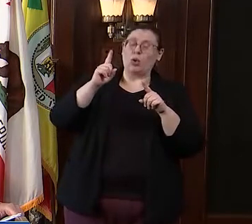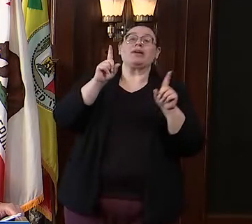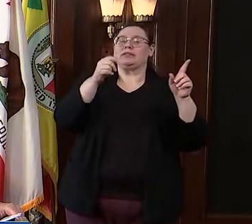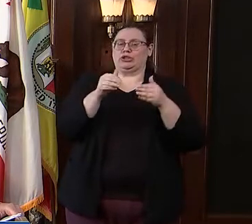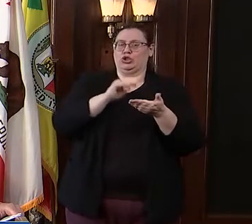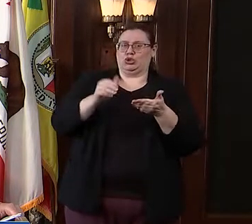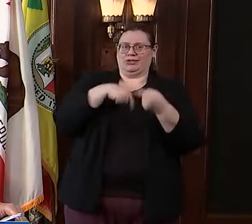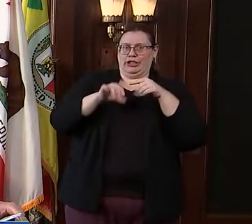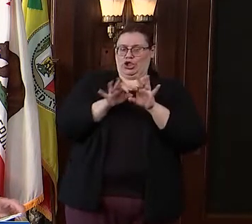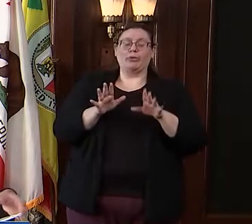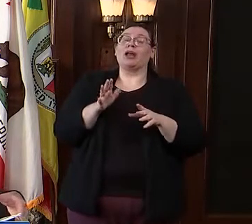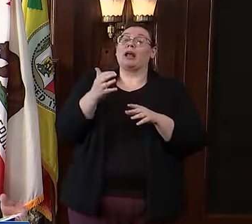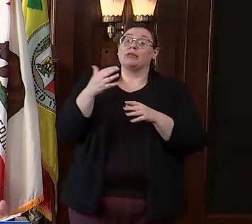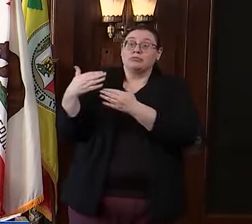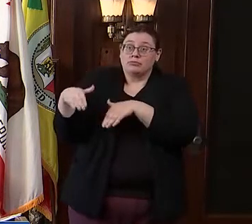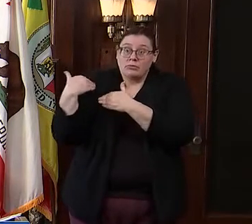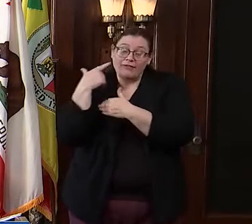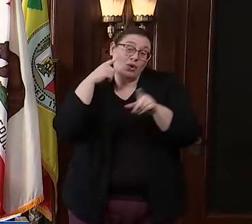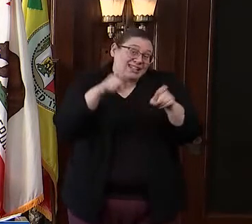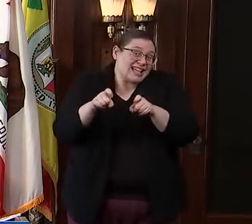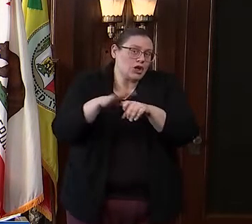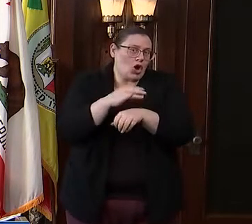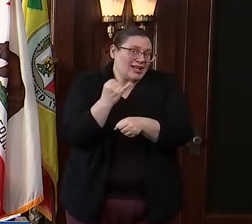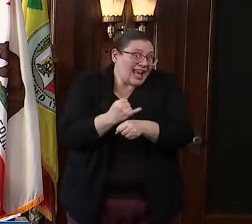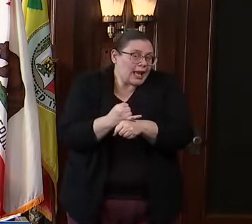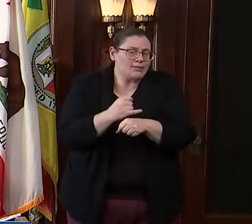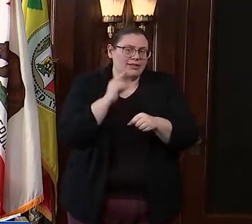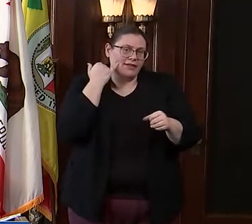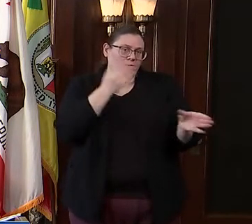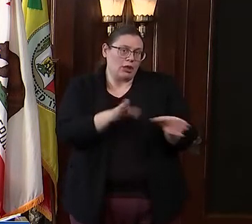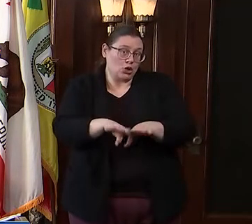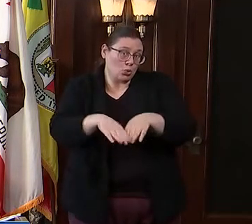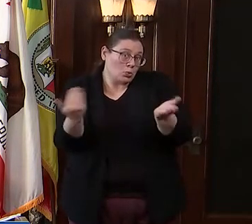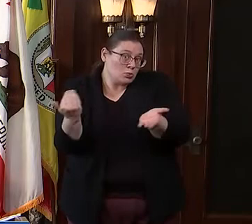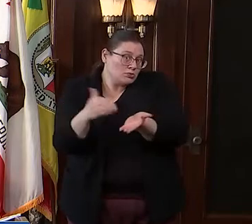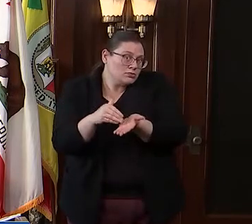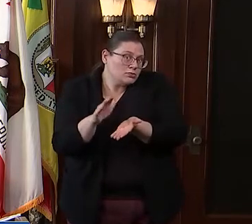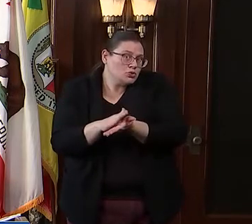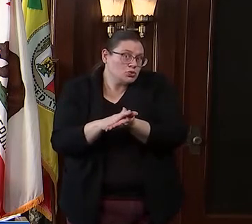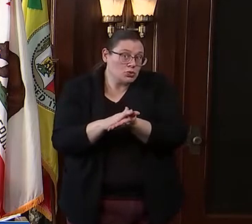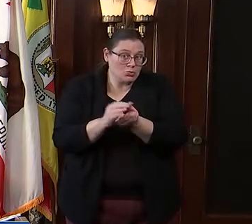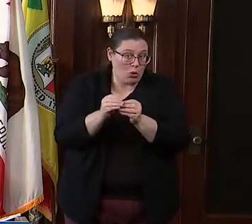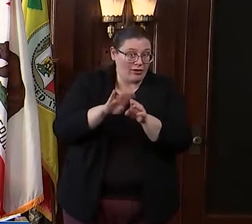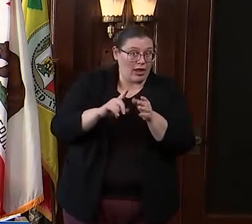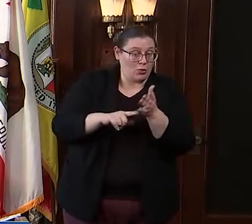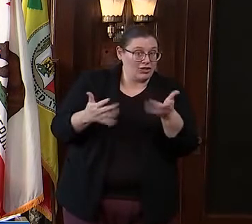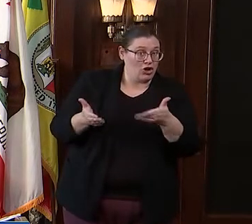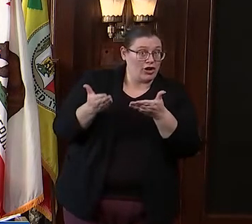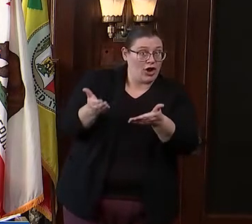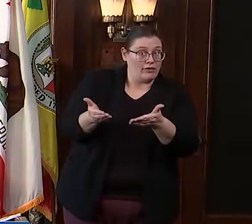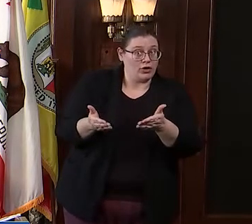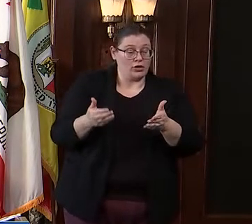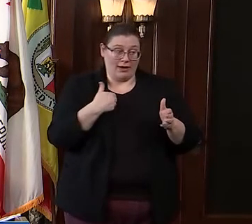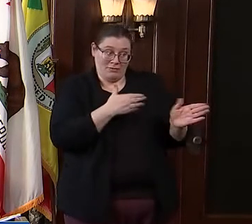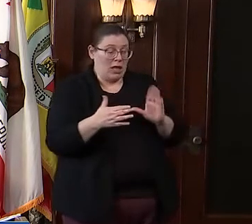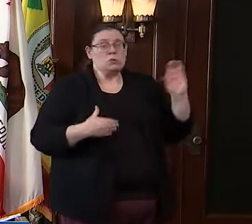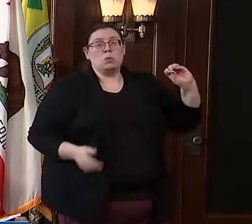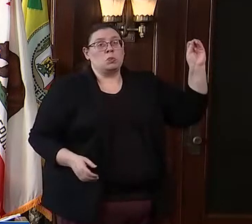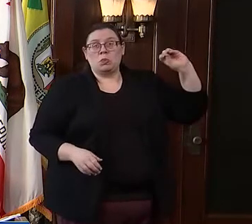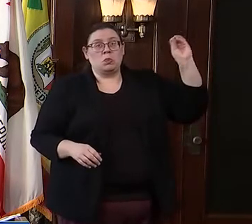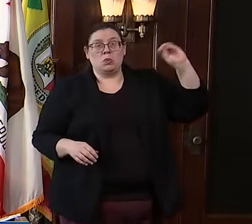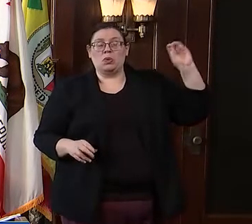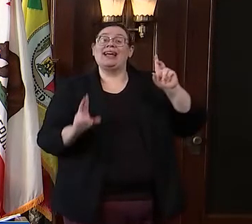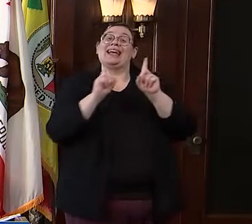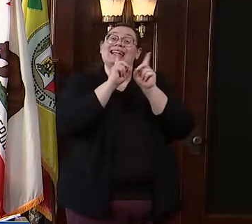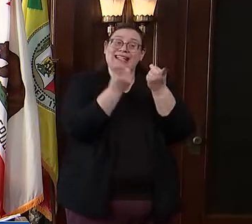for students, or as part of a plan to reopen schools beyond what's already offered? Sure. We don't. The district